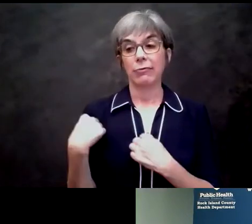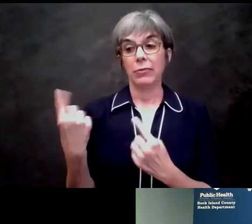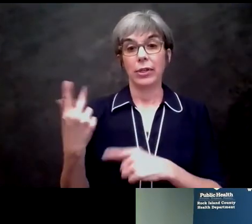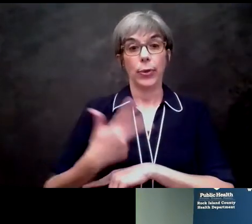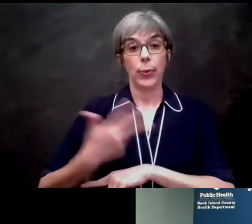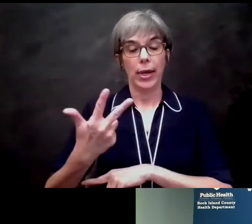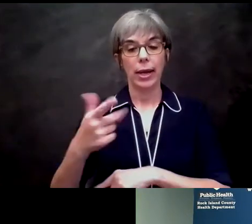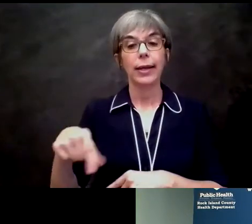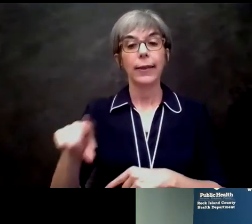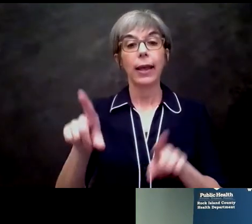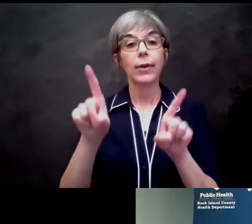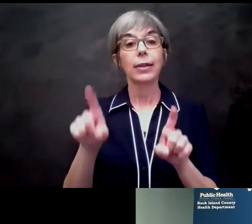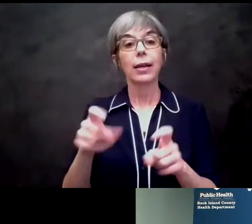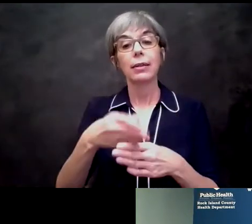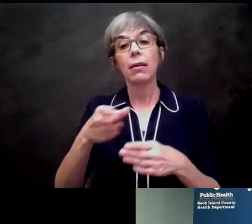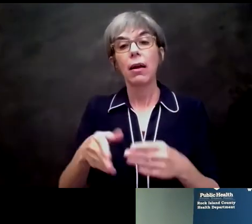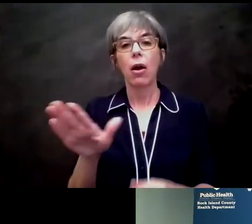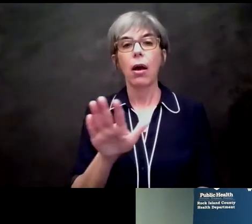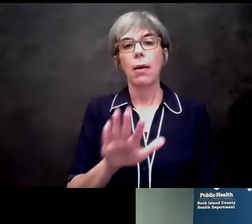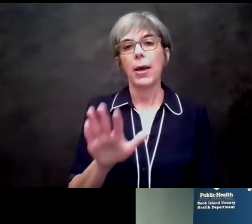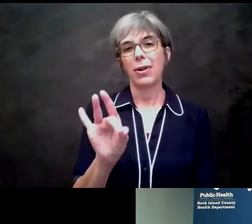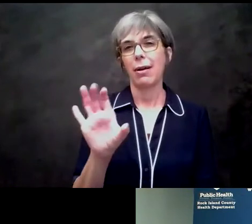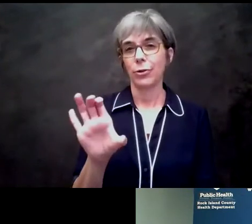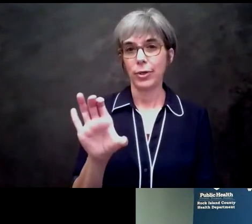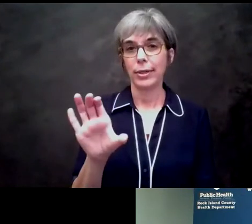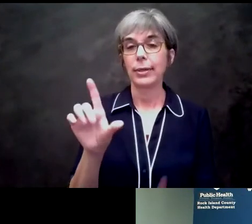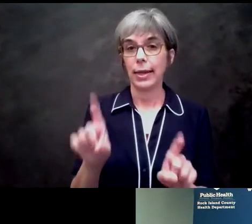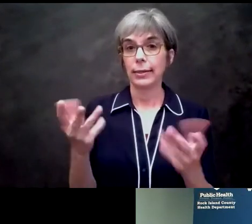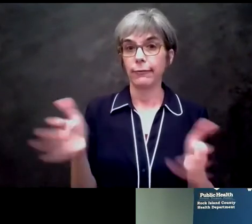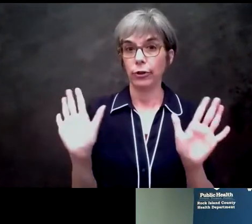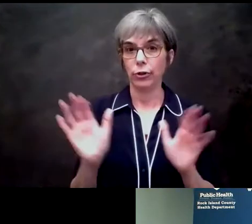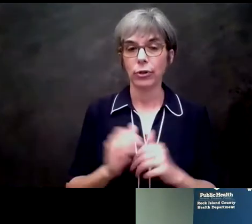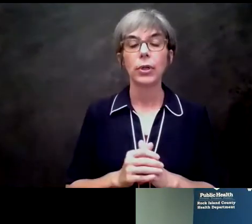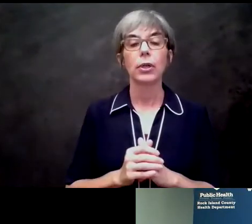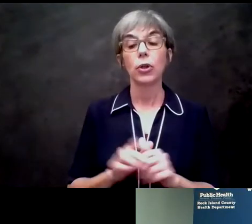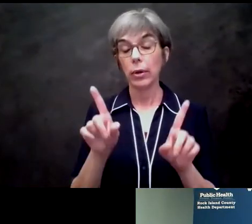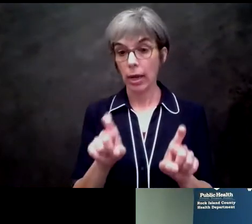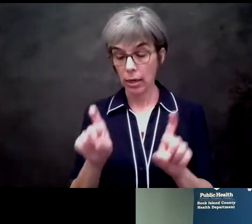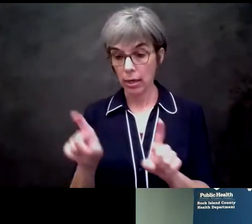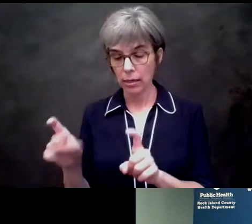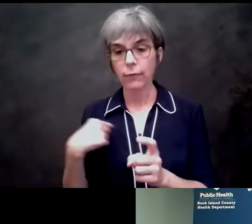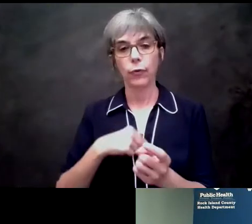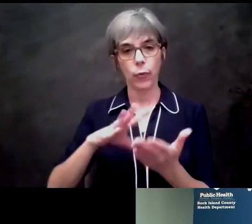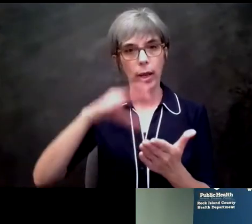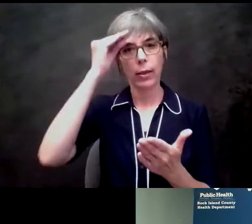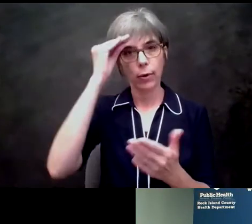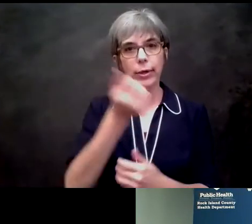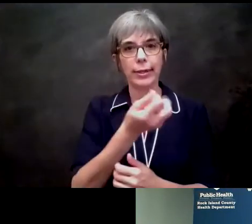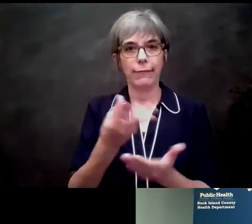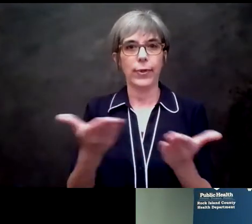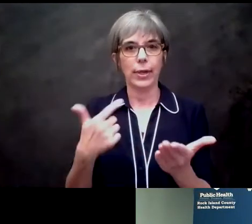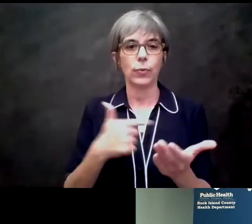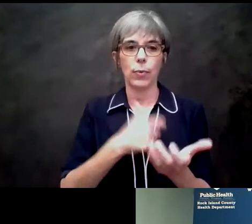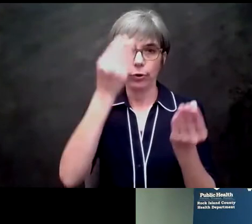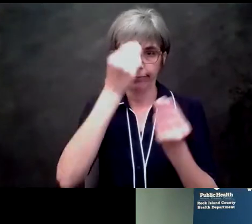have completed almost 800 tests. So we've learned a few things since the team has been on site that we wanted to pass on